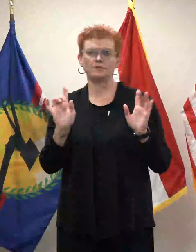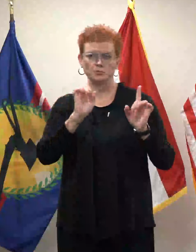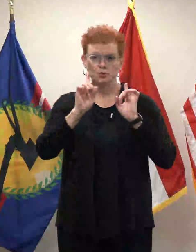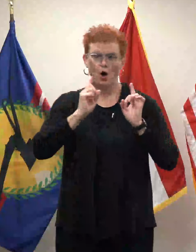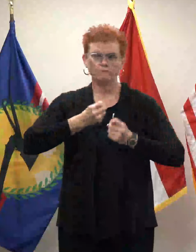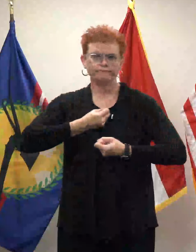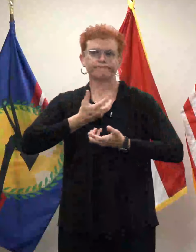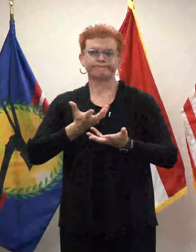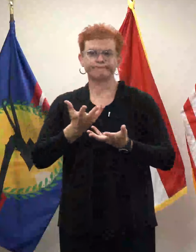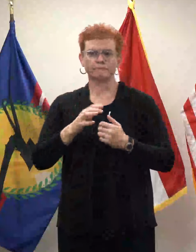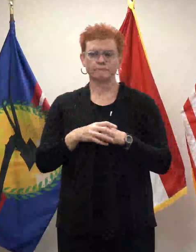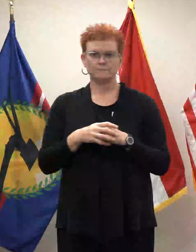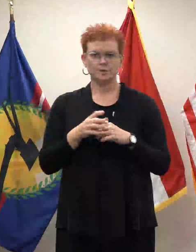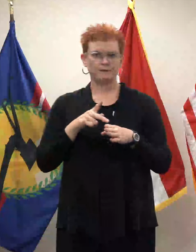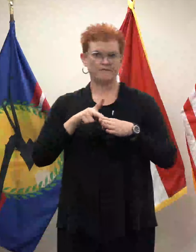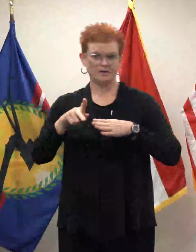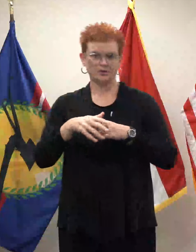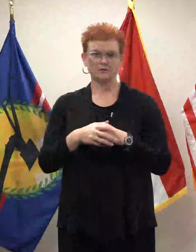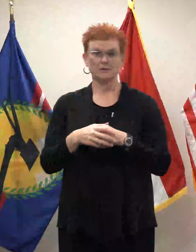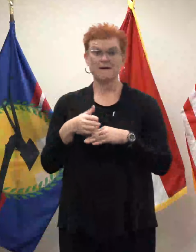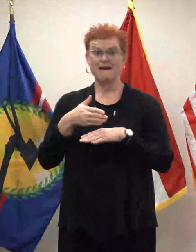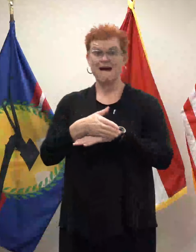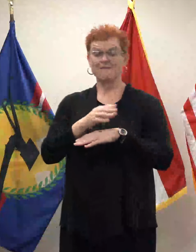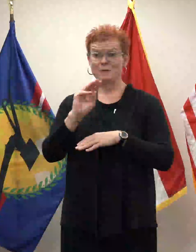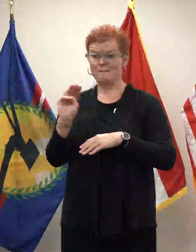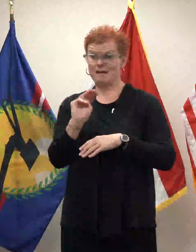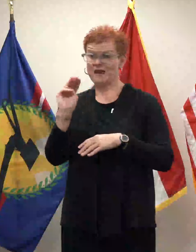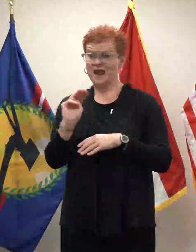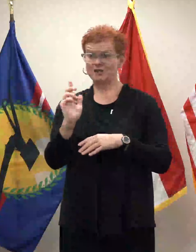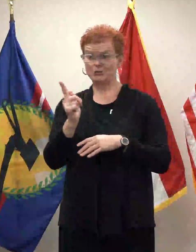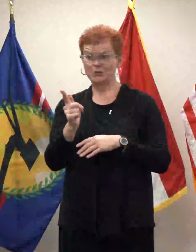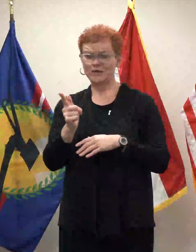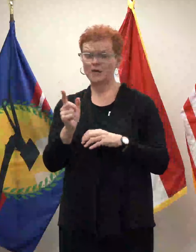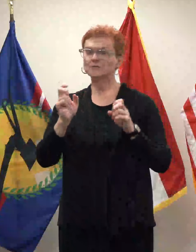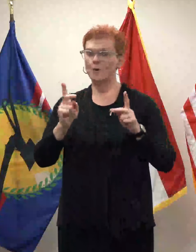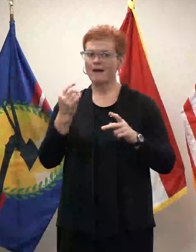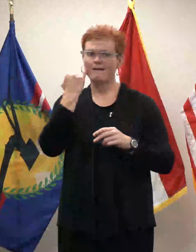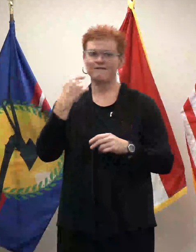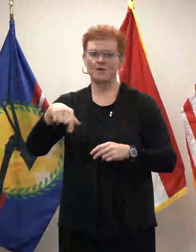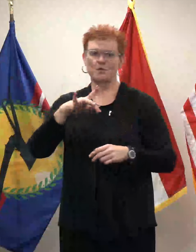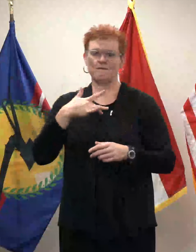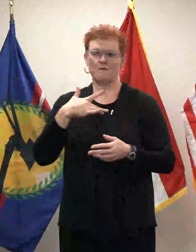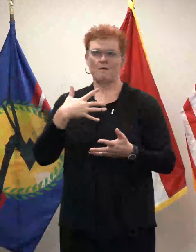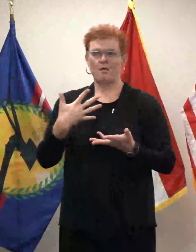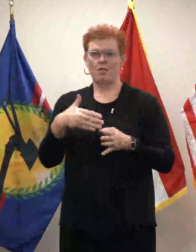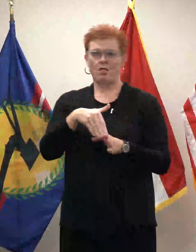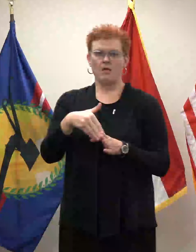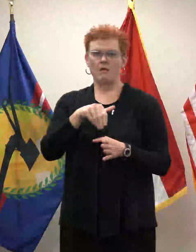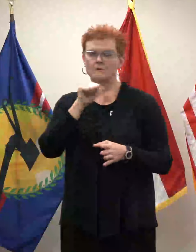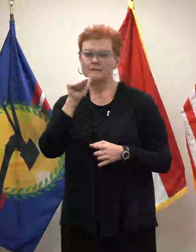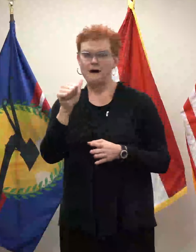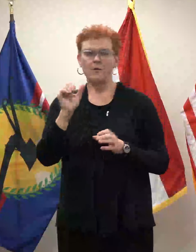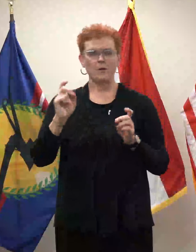As was said immediately after Monday's shooting, it's okay to not be okay, and it's okay to seek help. There are people